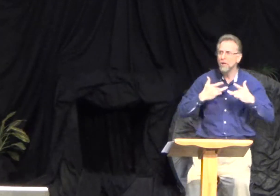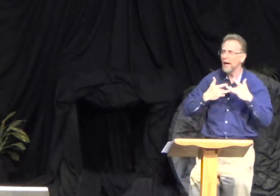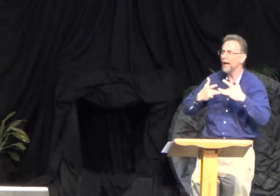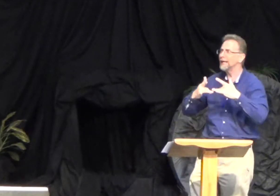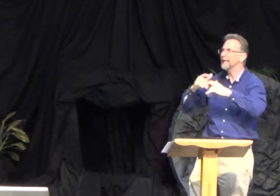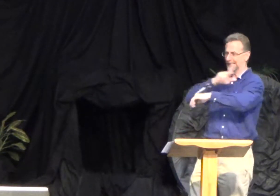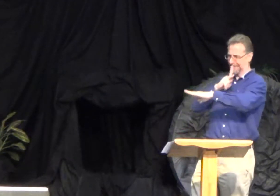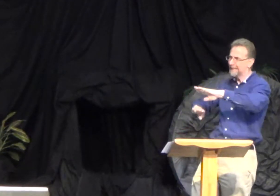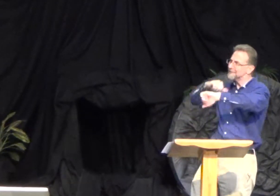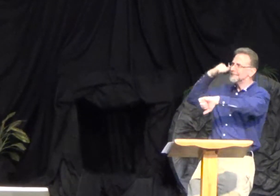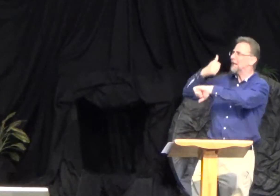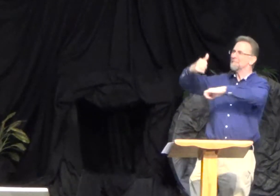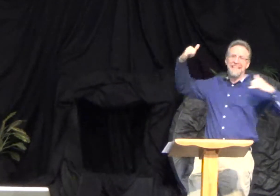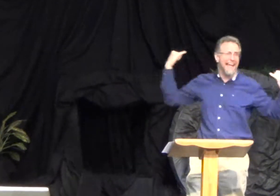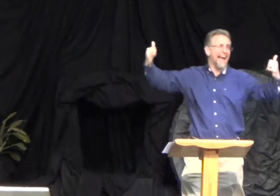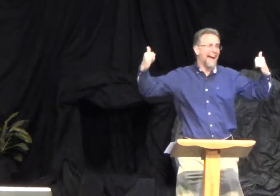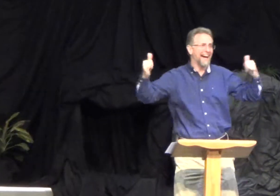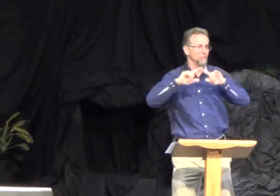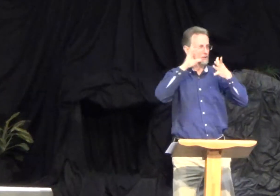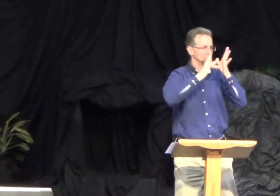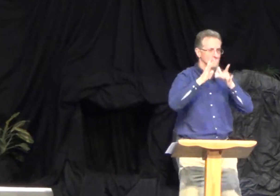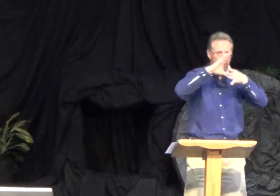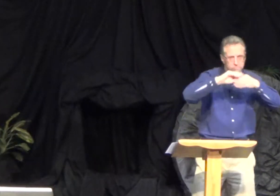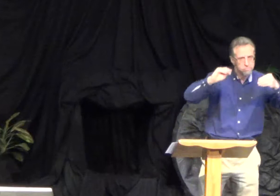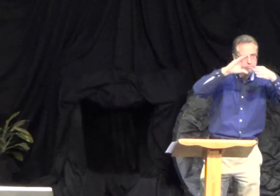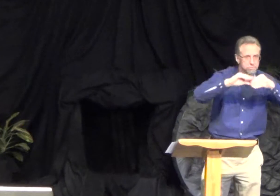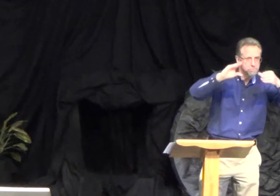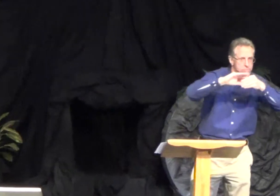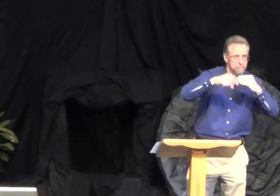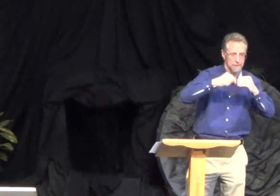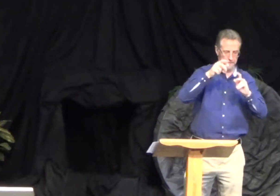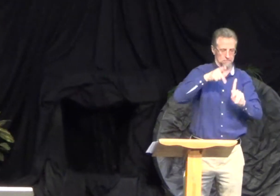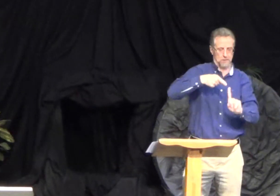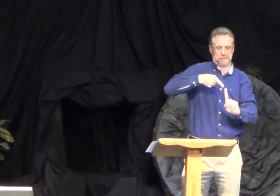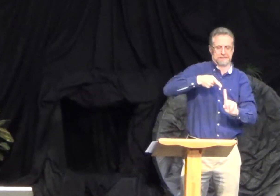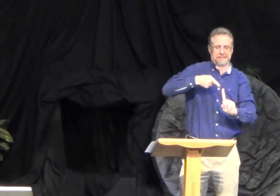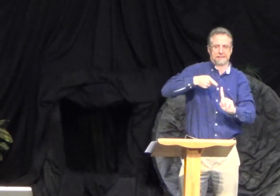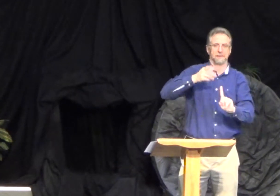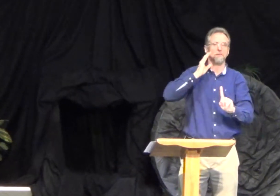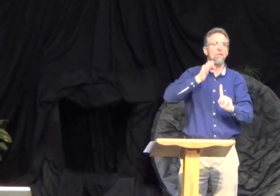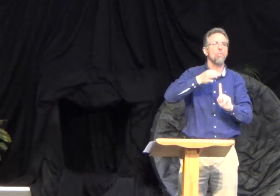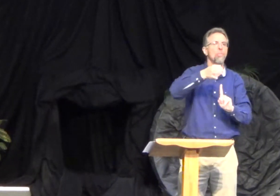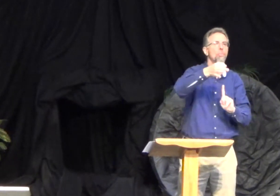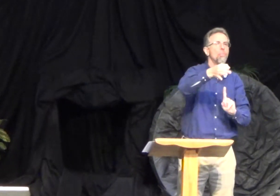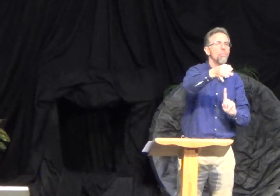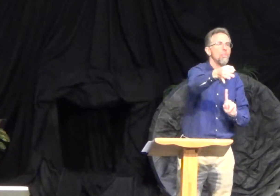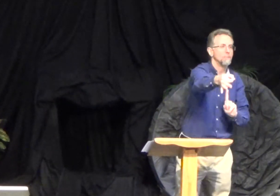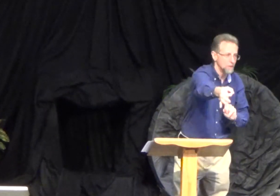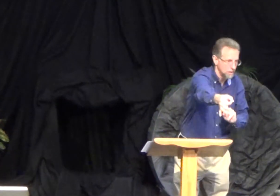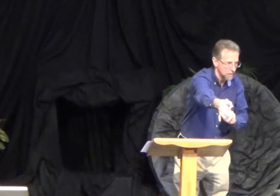we see the disciples saying, the kingdom is coming. The story is about the one who didn't do